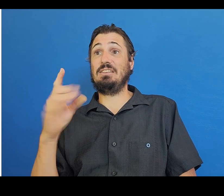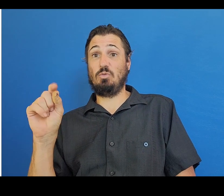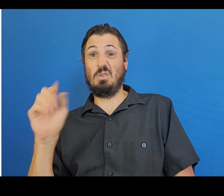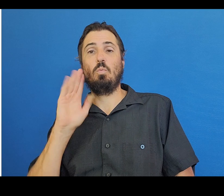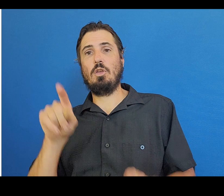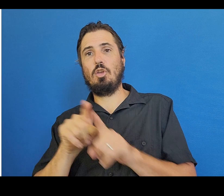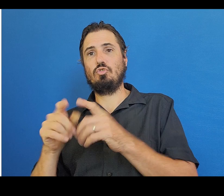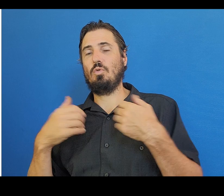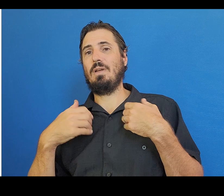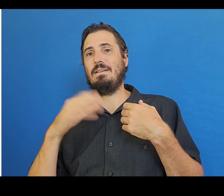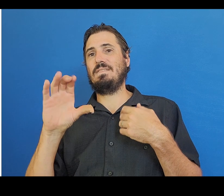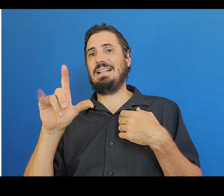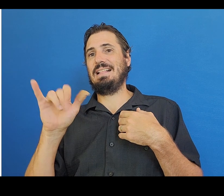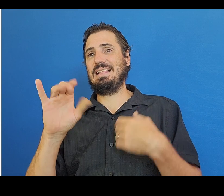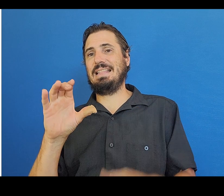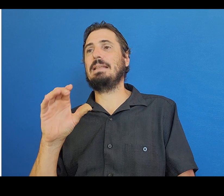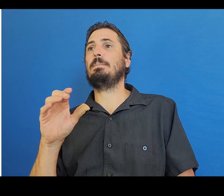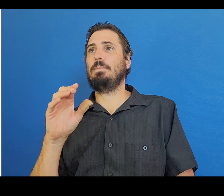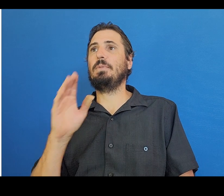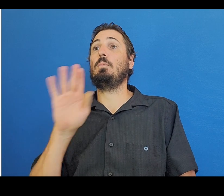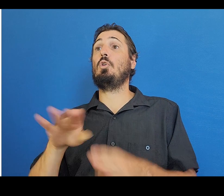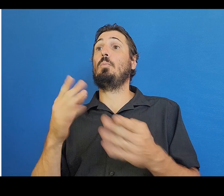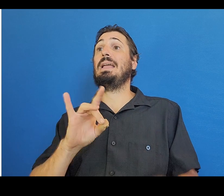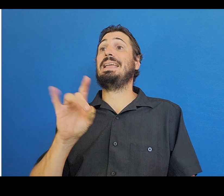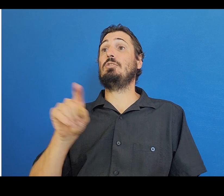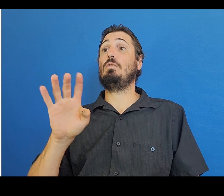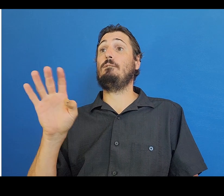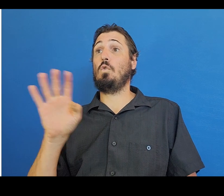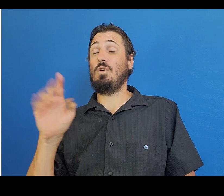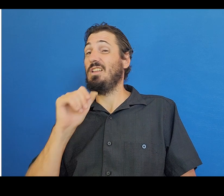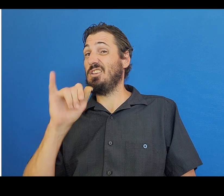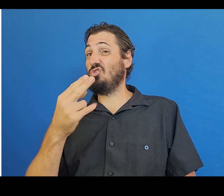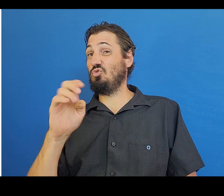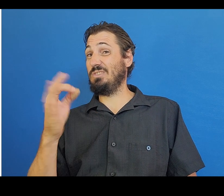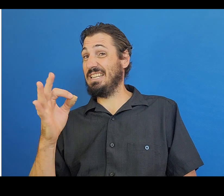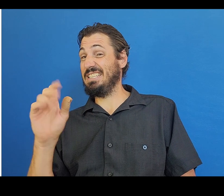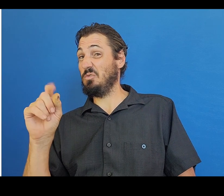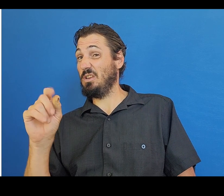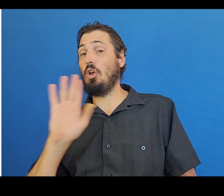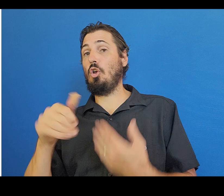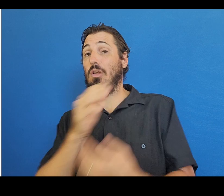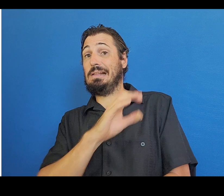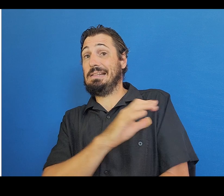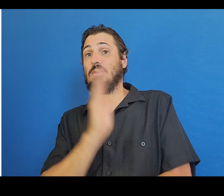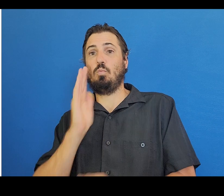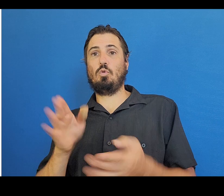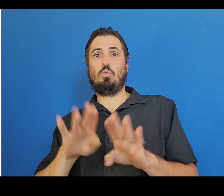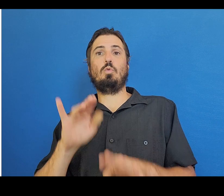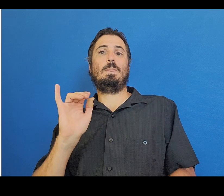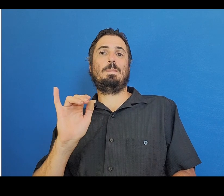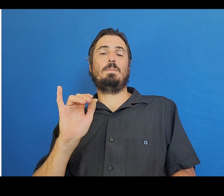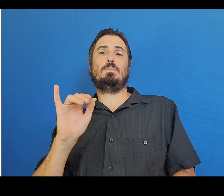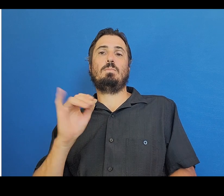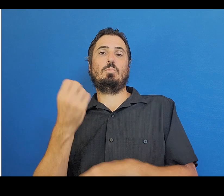18th, and 20th. Clinics will be open daily from 8 a.m. to 4 p.m. except on June 19th and 20th, as all clinics will close at noon on